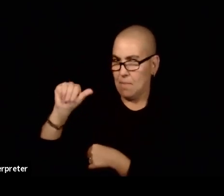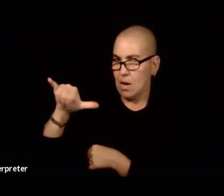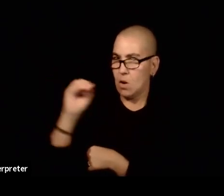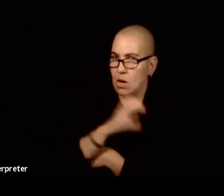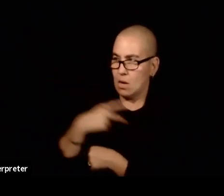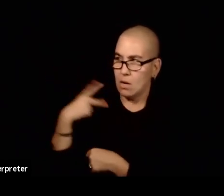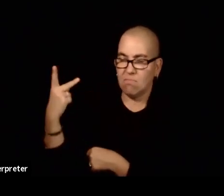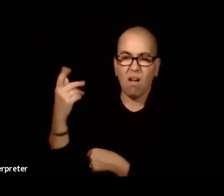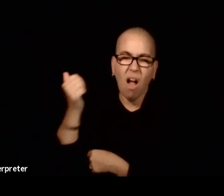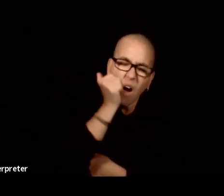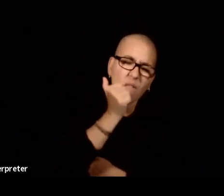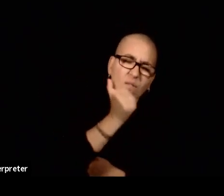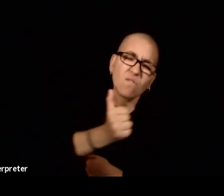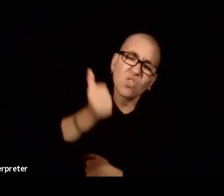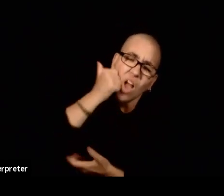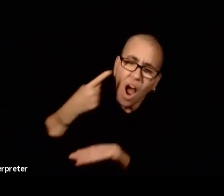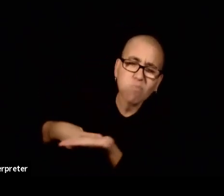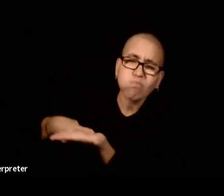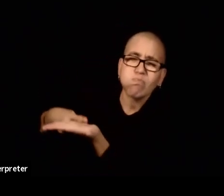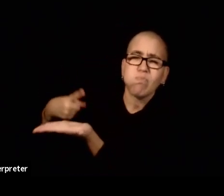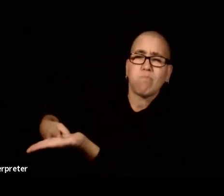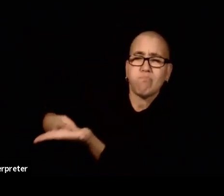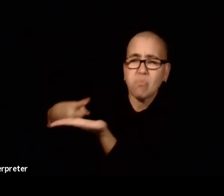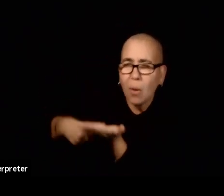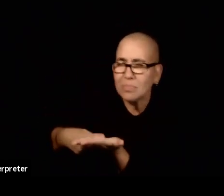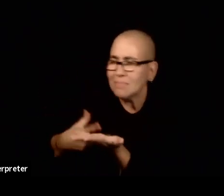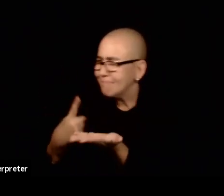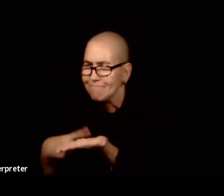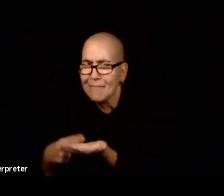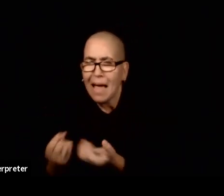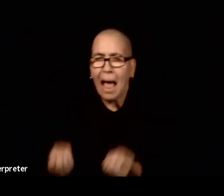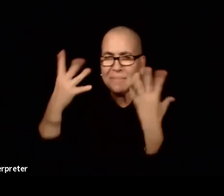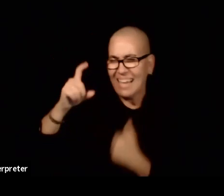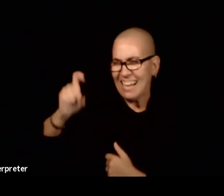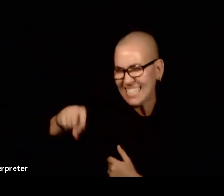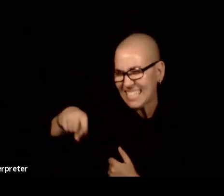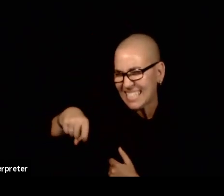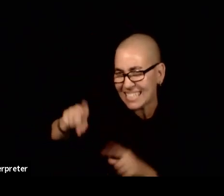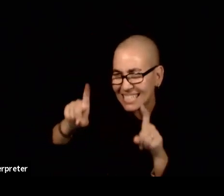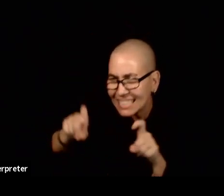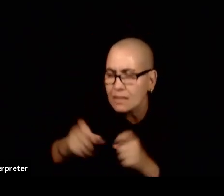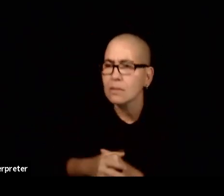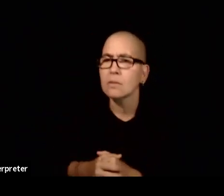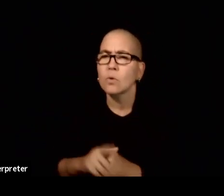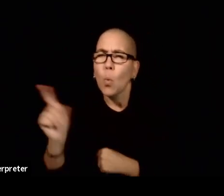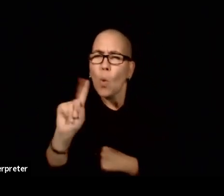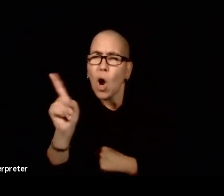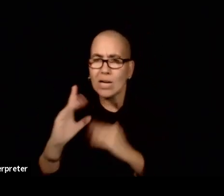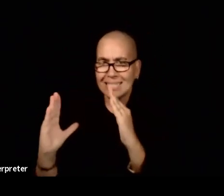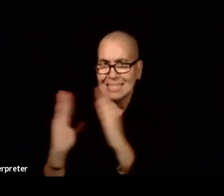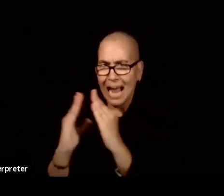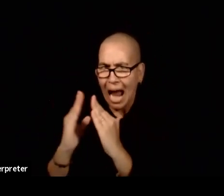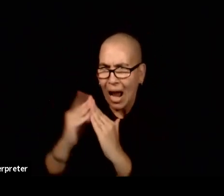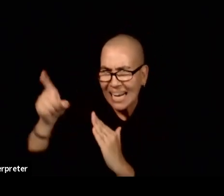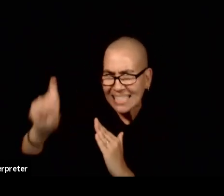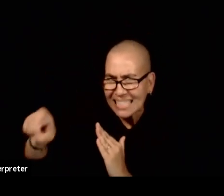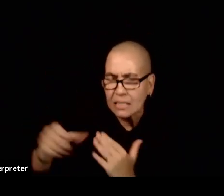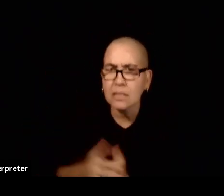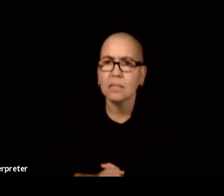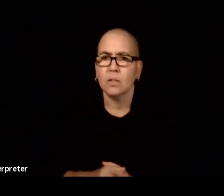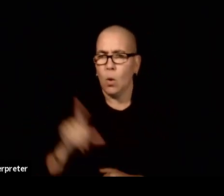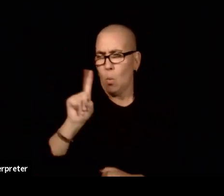capacity is, where the tests physically are, and that sort of thing. So because we have this homegrown